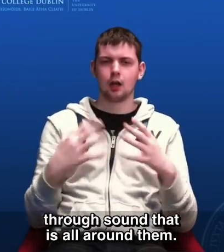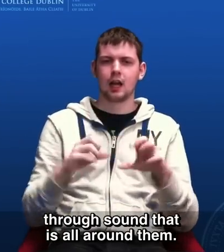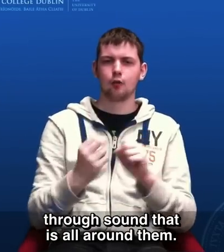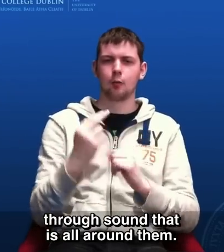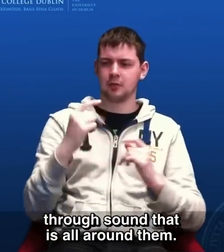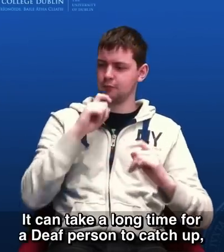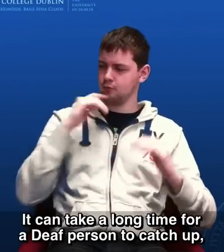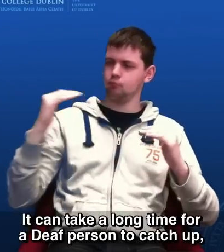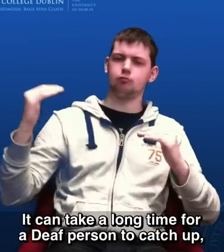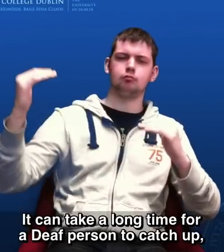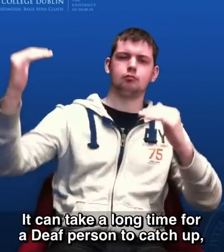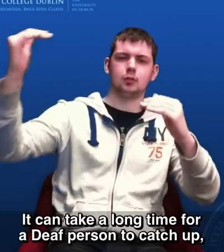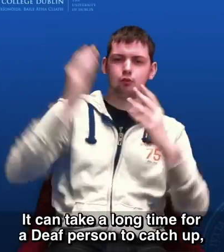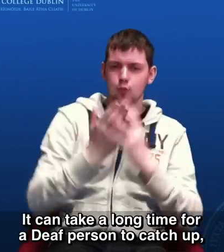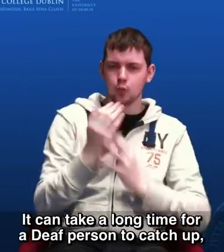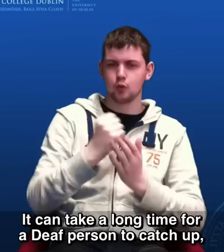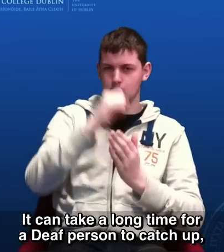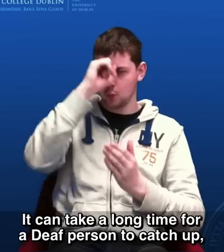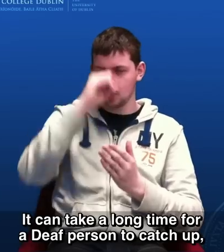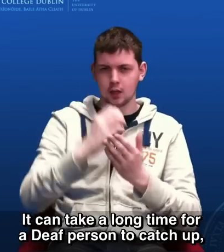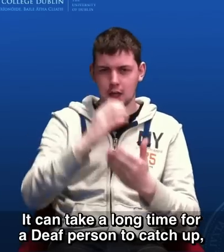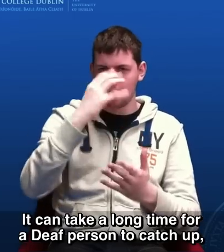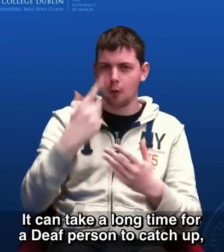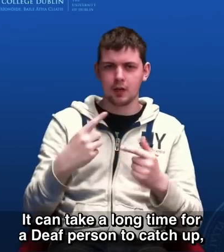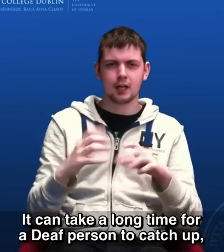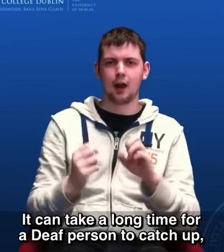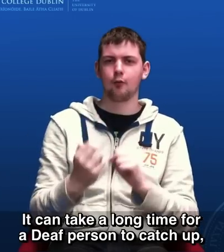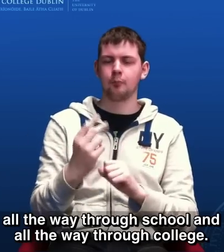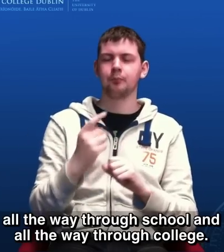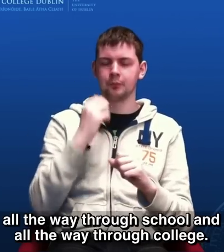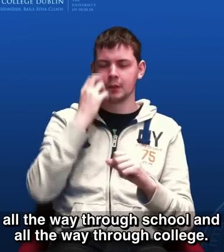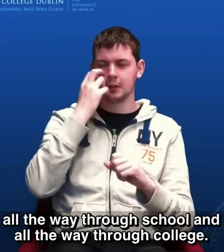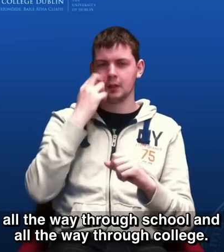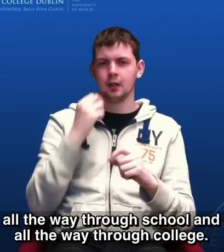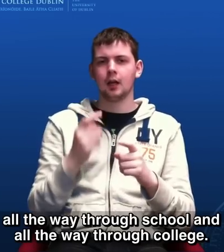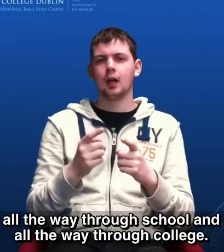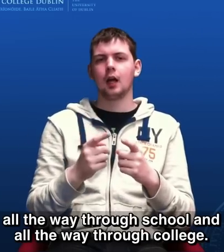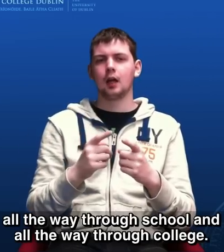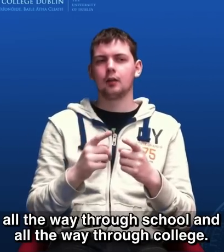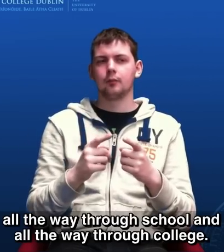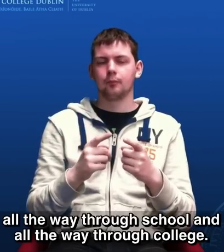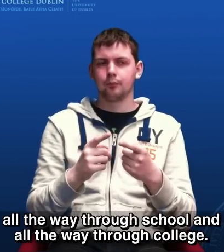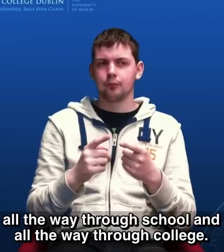them. And it can take a long time for a deaf person to catch up all the way through school and all the way through college.